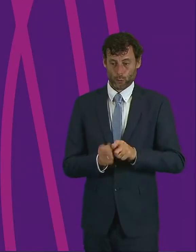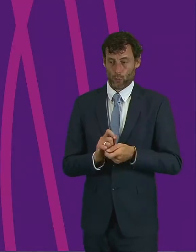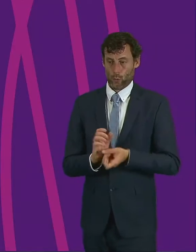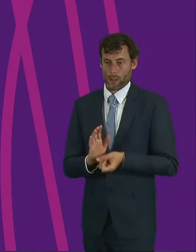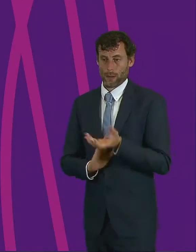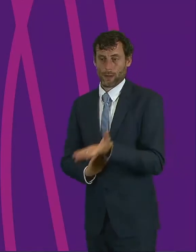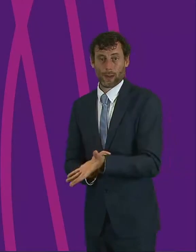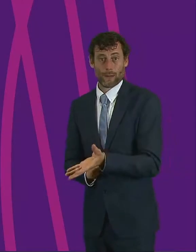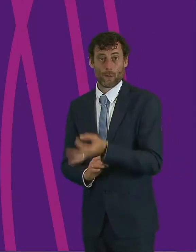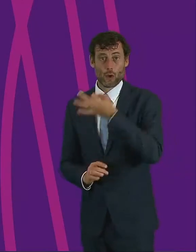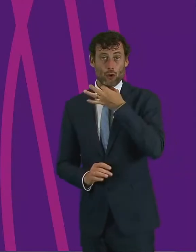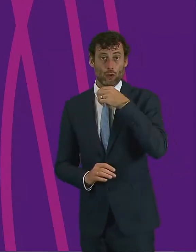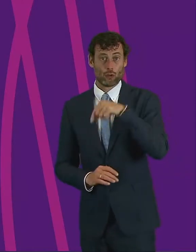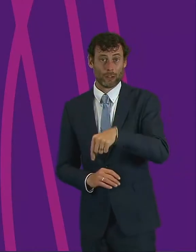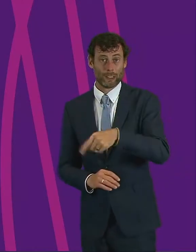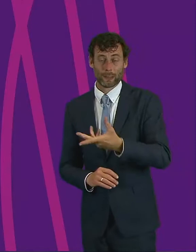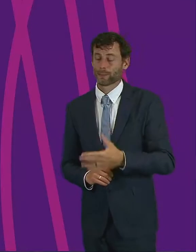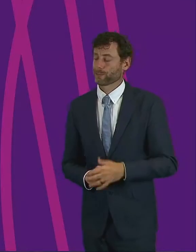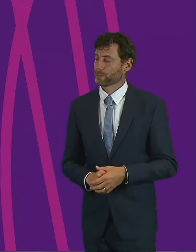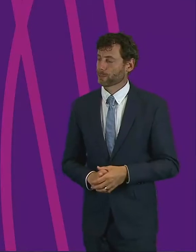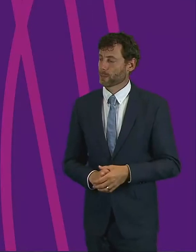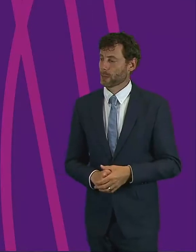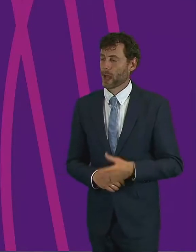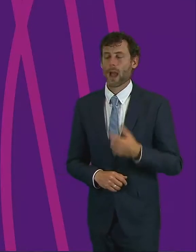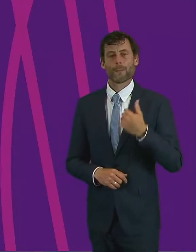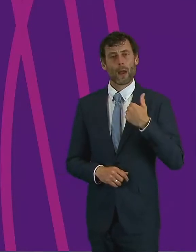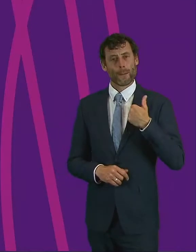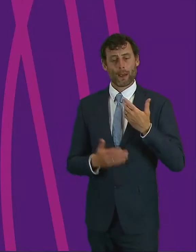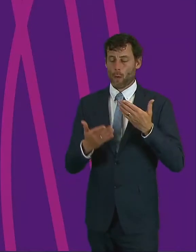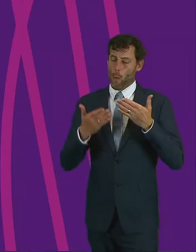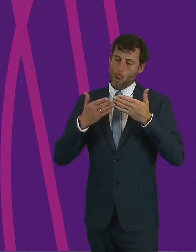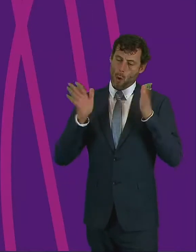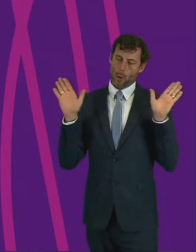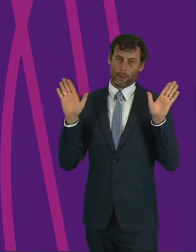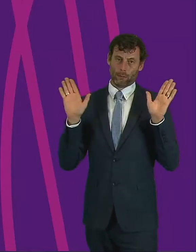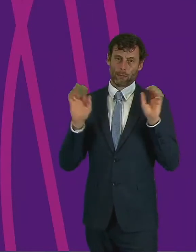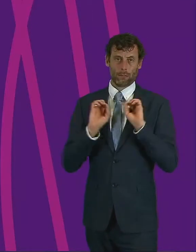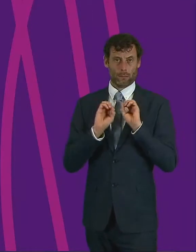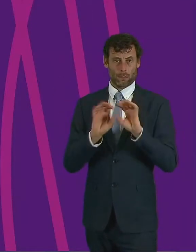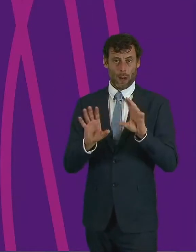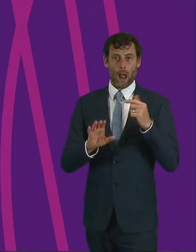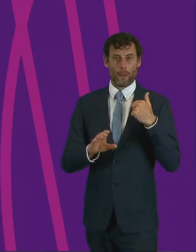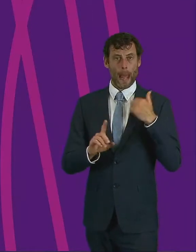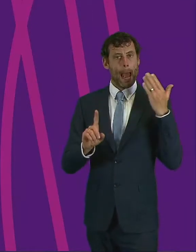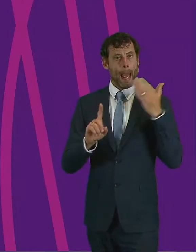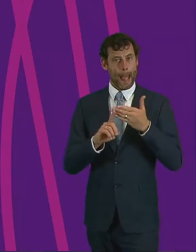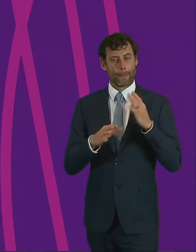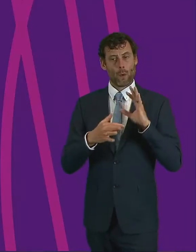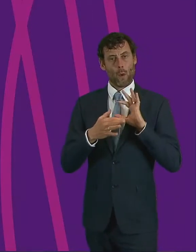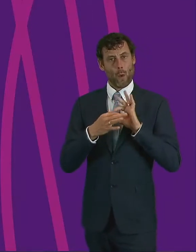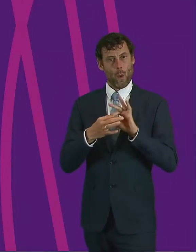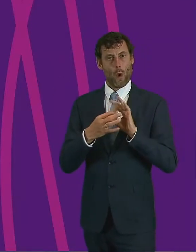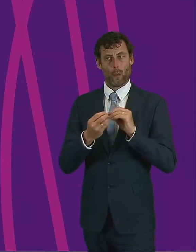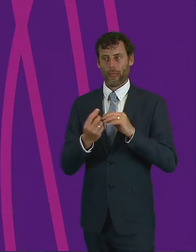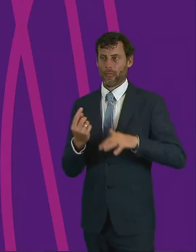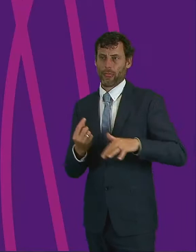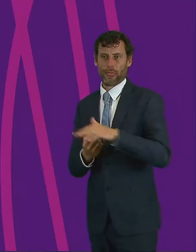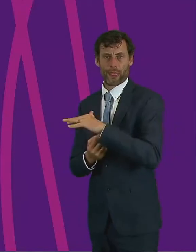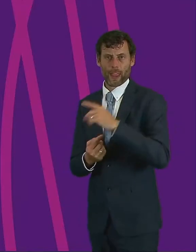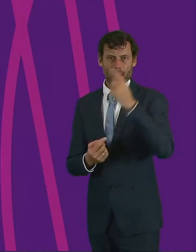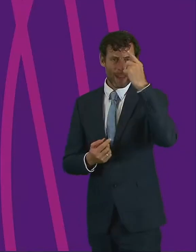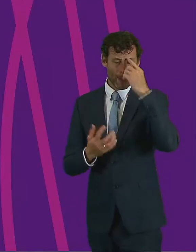risk. Again, I see this in the spirit of openness and working with the Parliament, as our collective efforts to budget